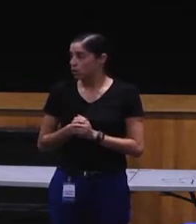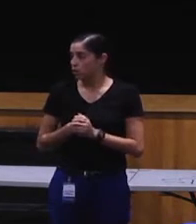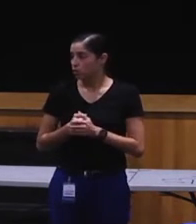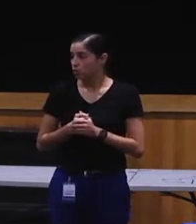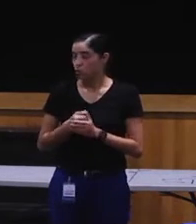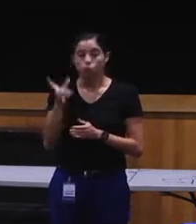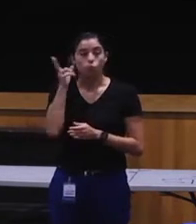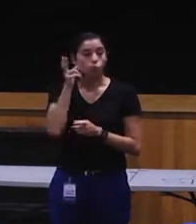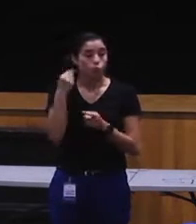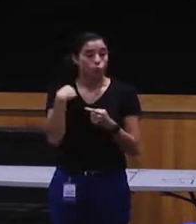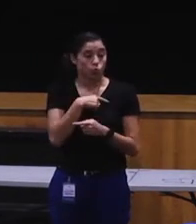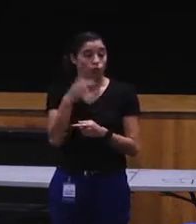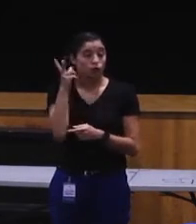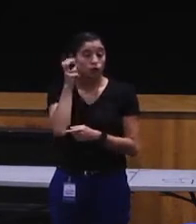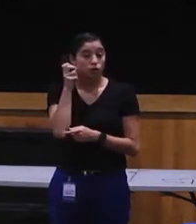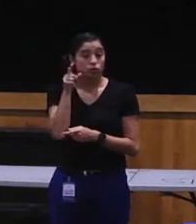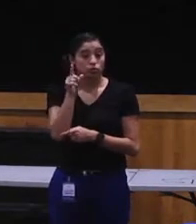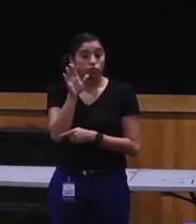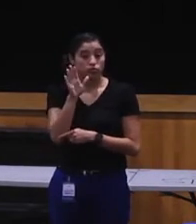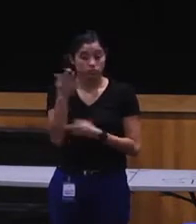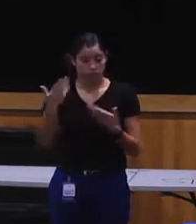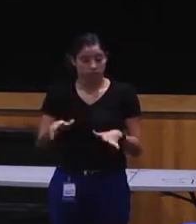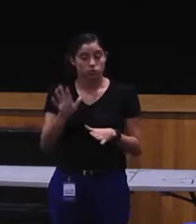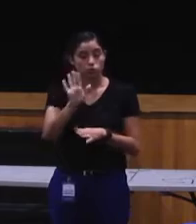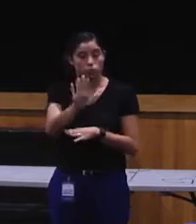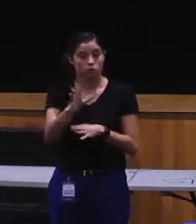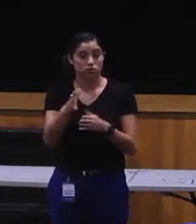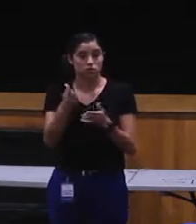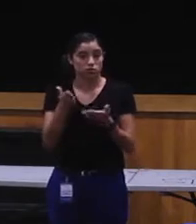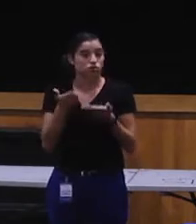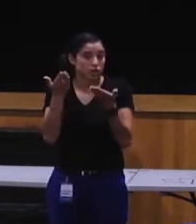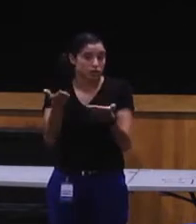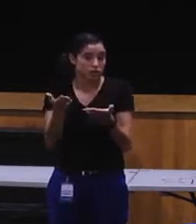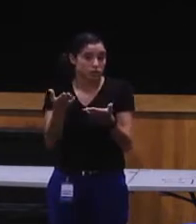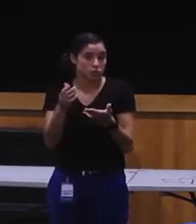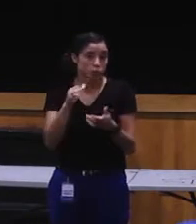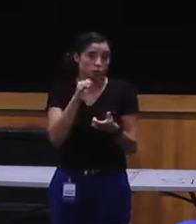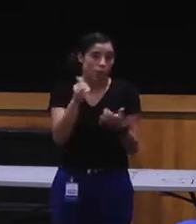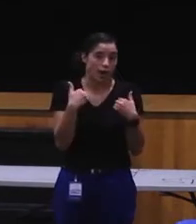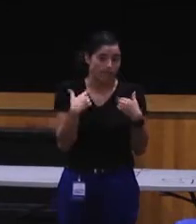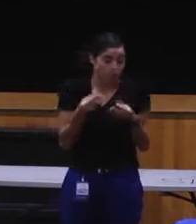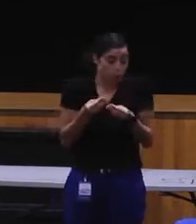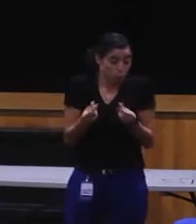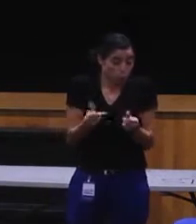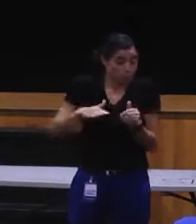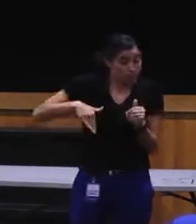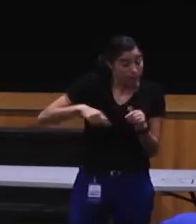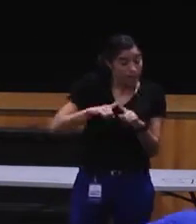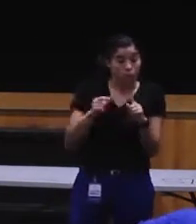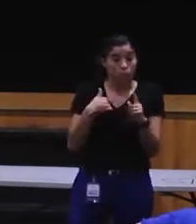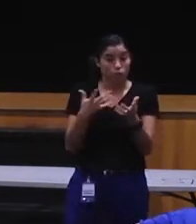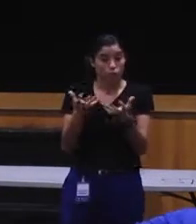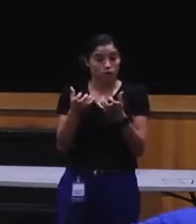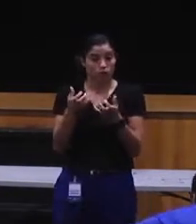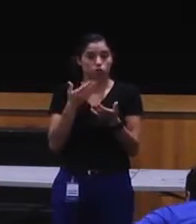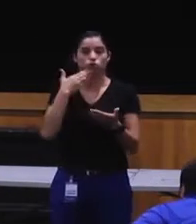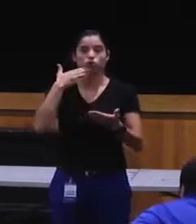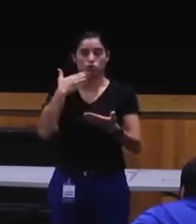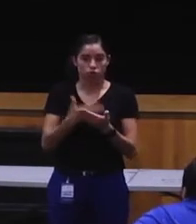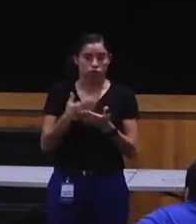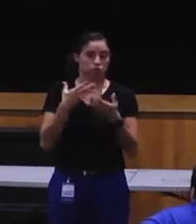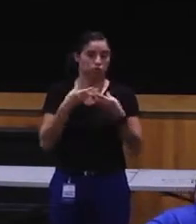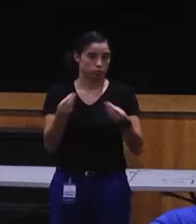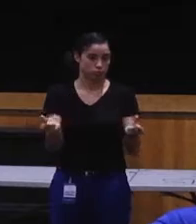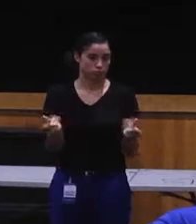haven't forgotten it. We just haven't got the perfect solution. And we may never have the perfect solution, but we need to get a solution that we all feel like we can